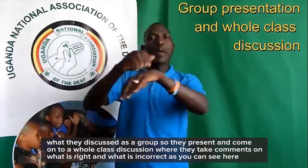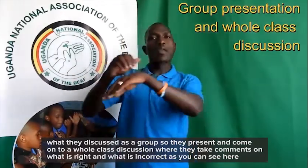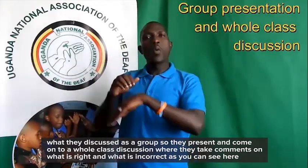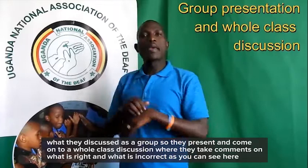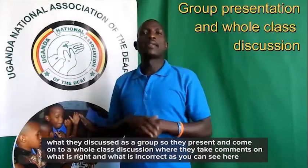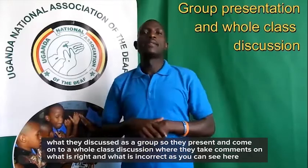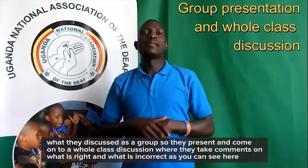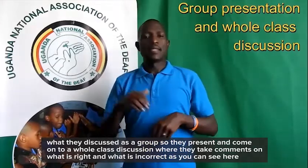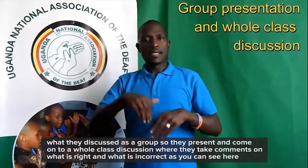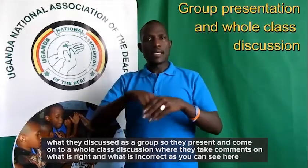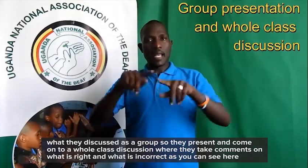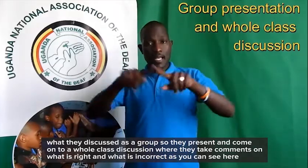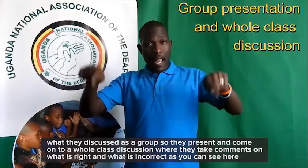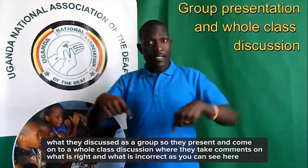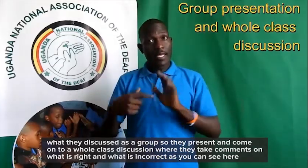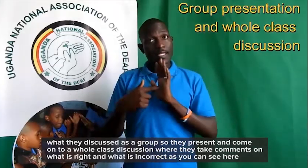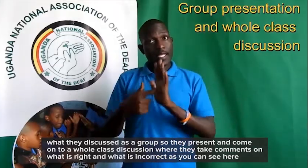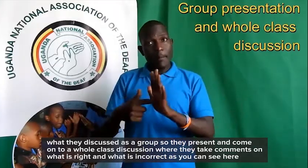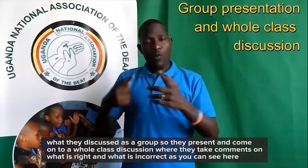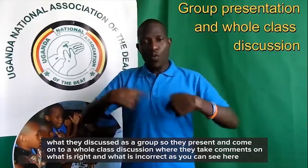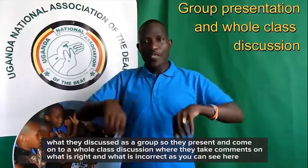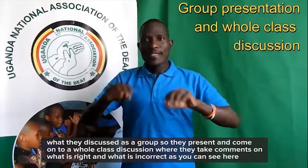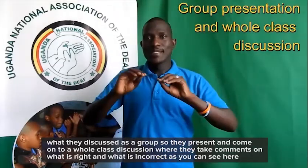is incorrect, as you can see here.